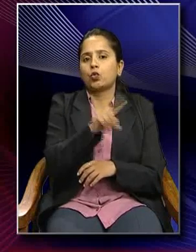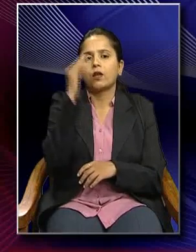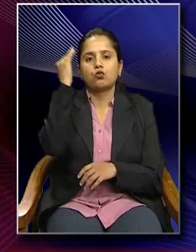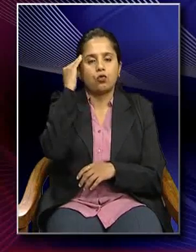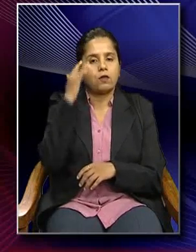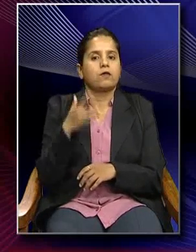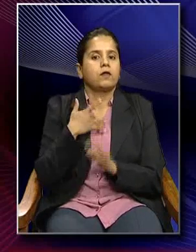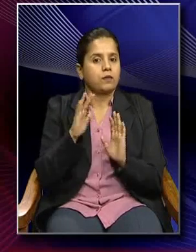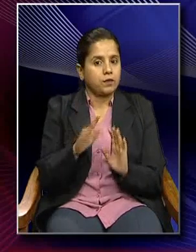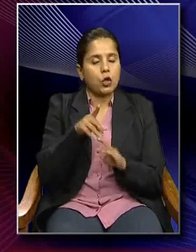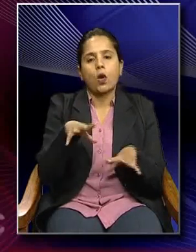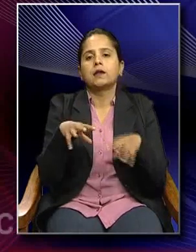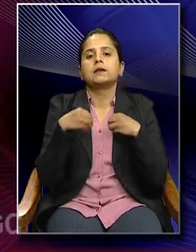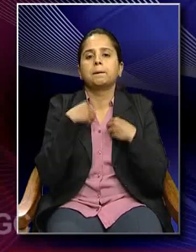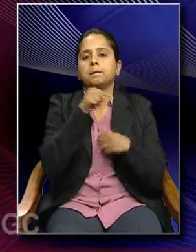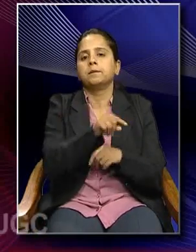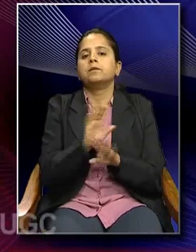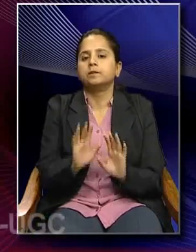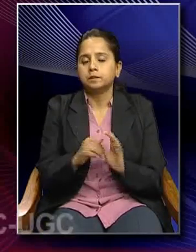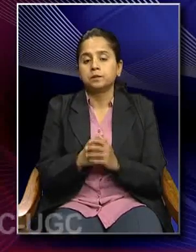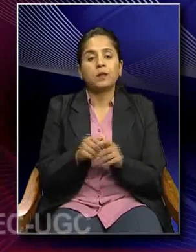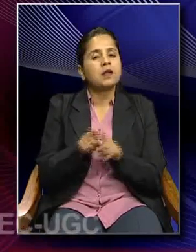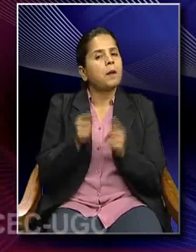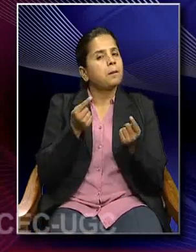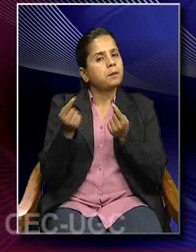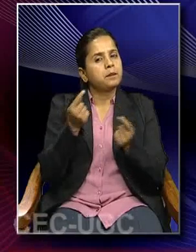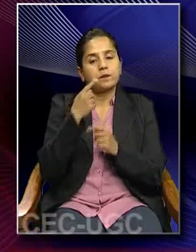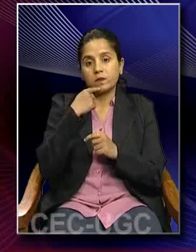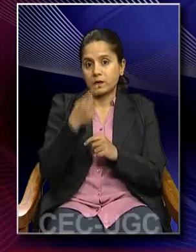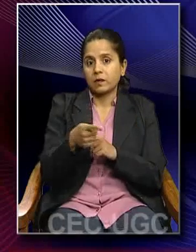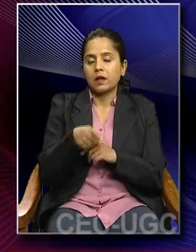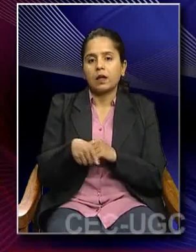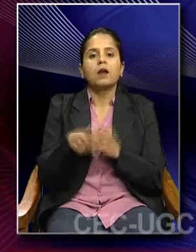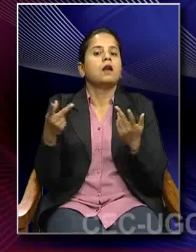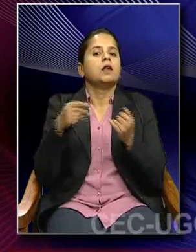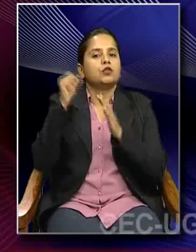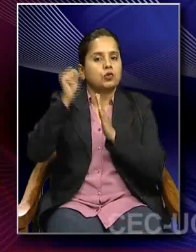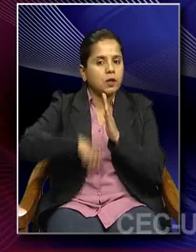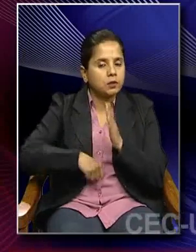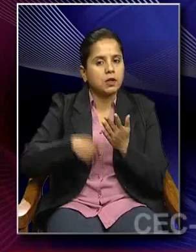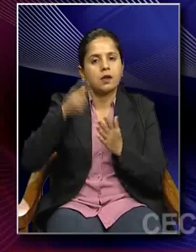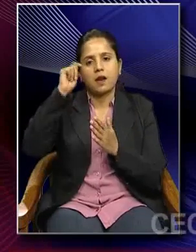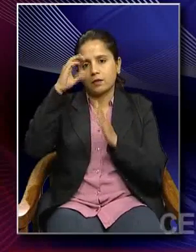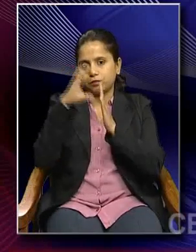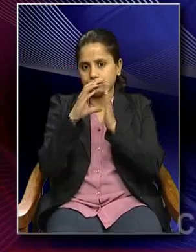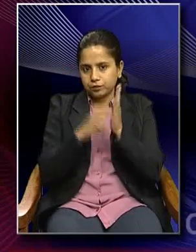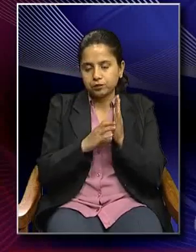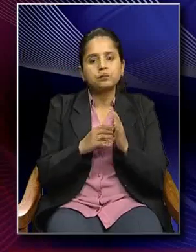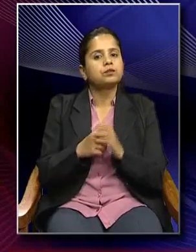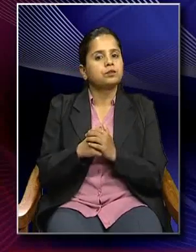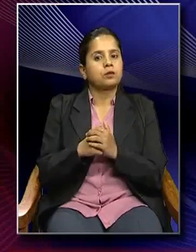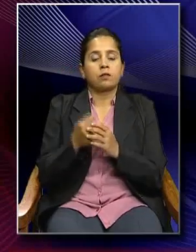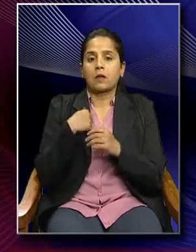knowledge. So you accept that. Similarly, it goes with scriptures or texts.